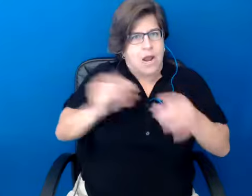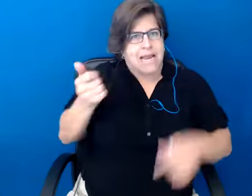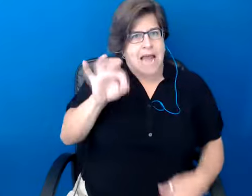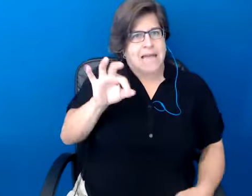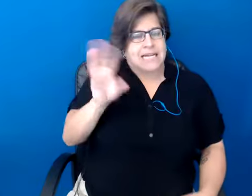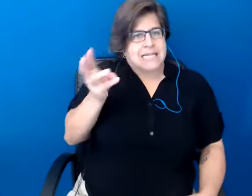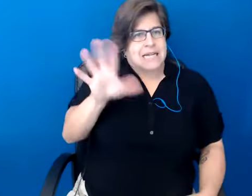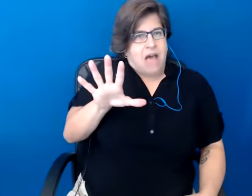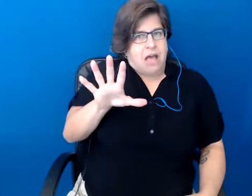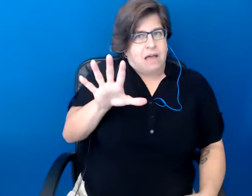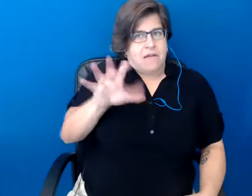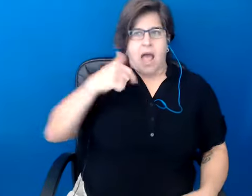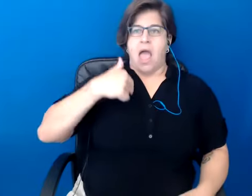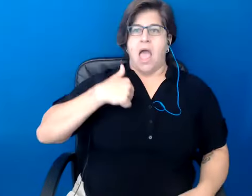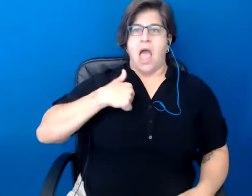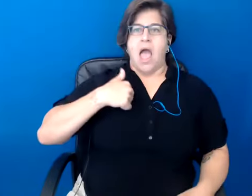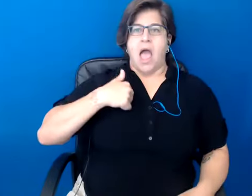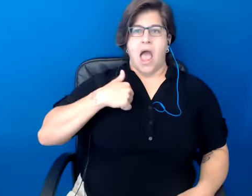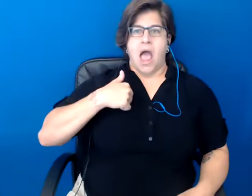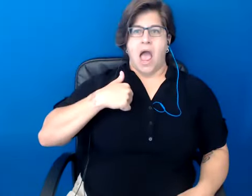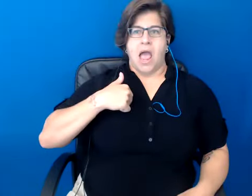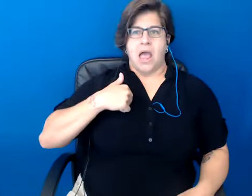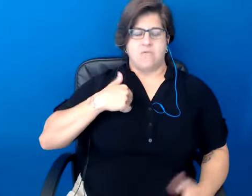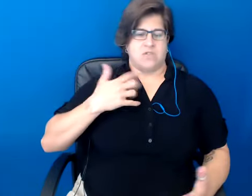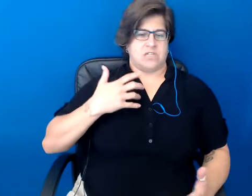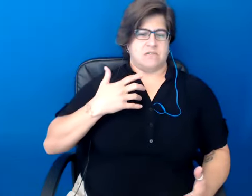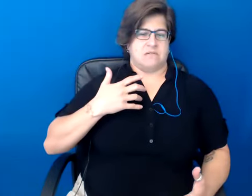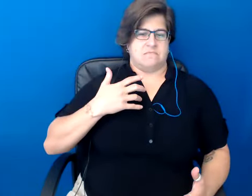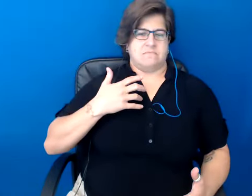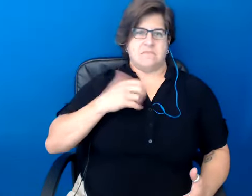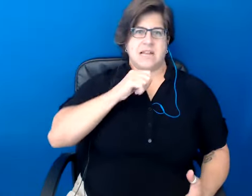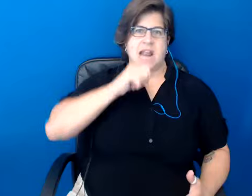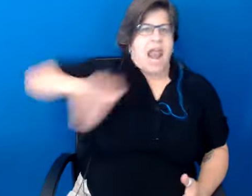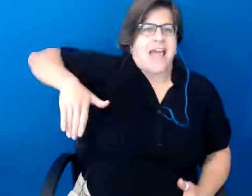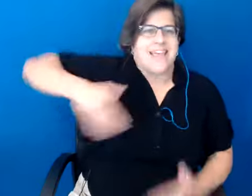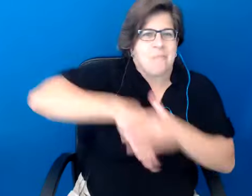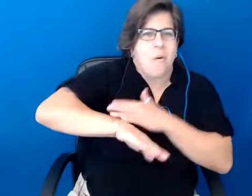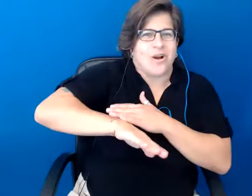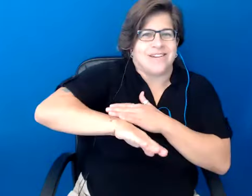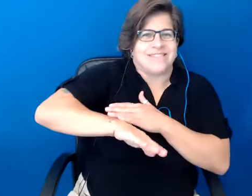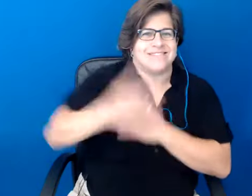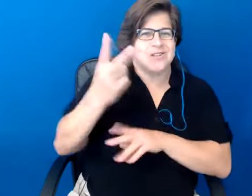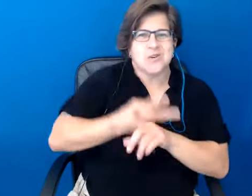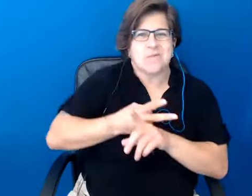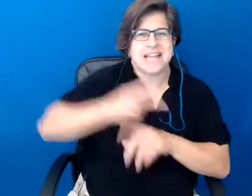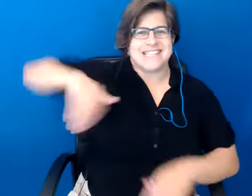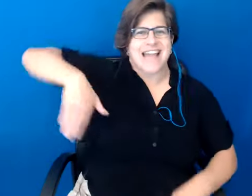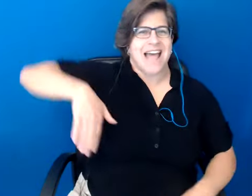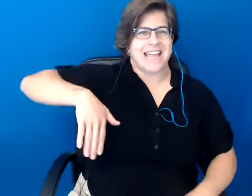When we, Alcoholics Anonymous, adopted that statement at the National Convention in 1965, I was 2